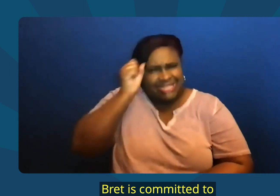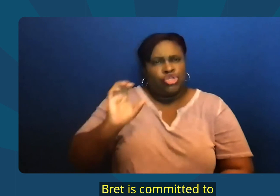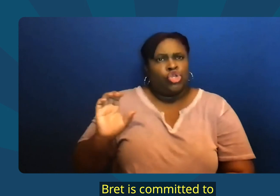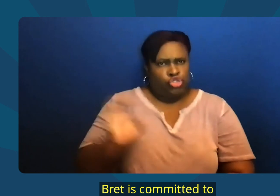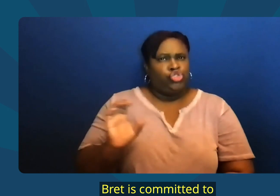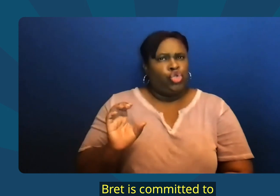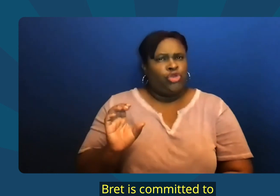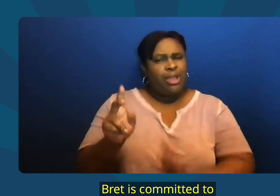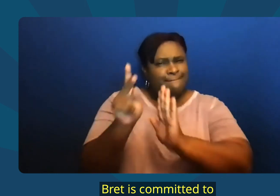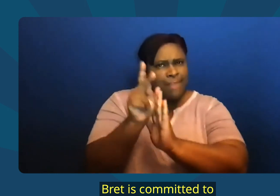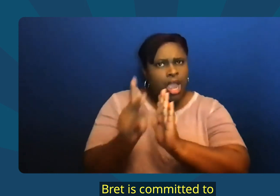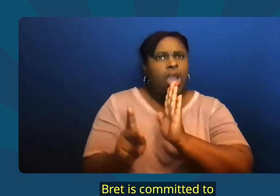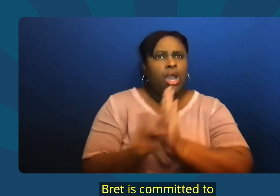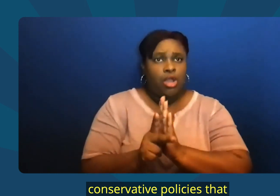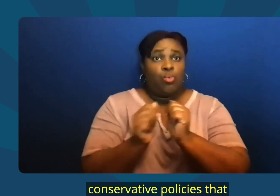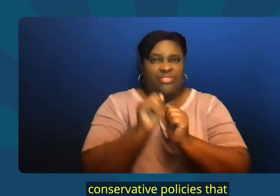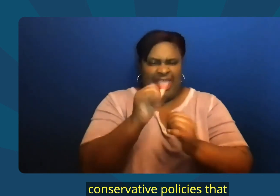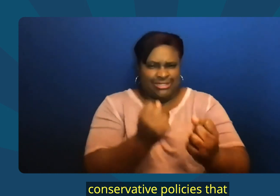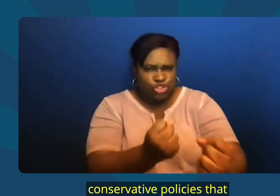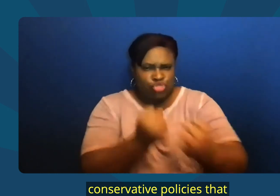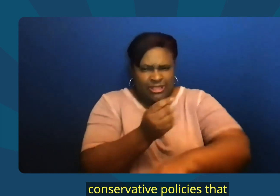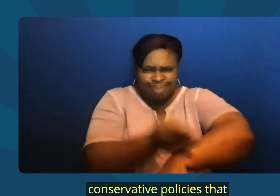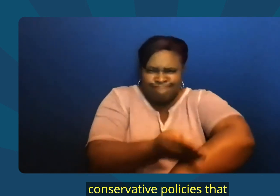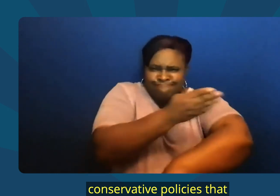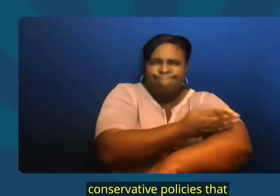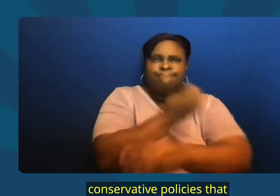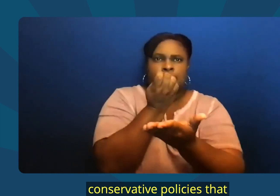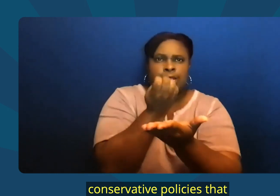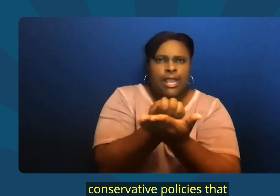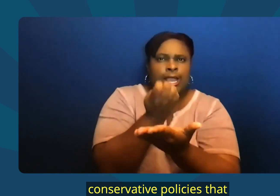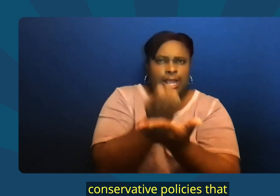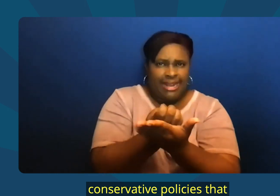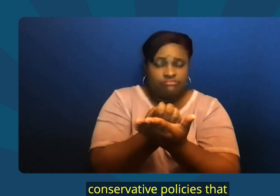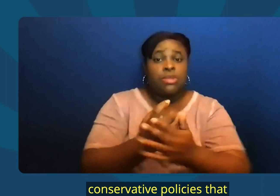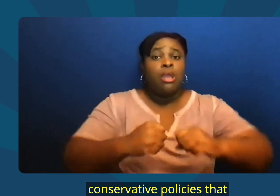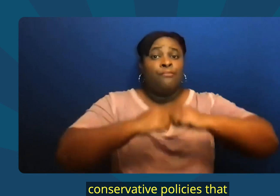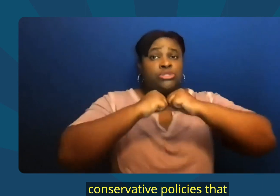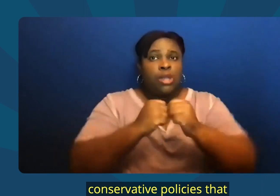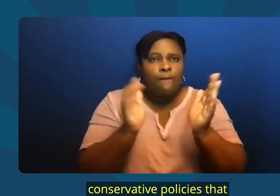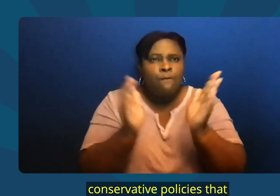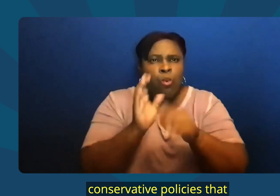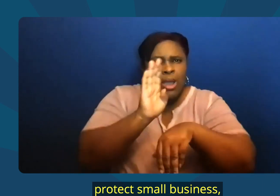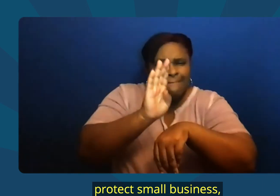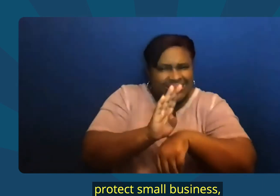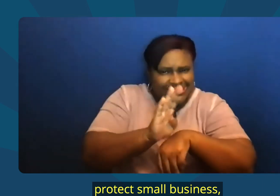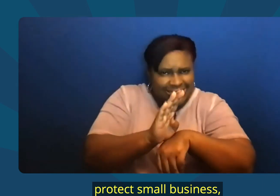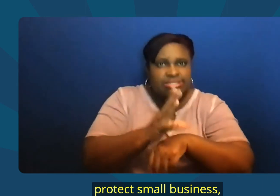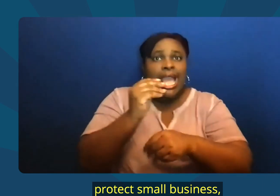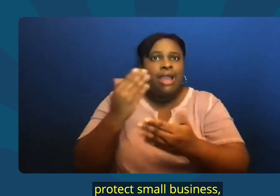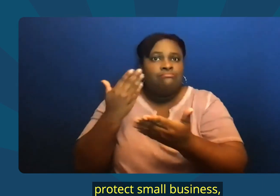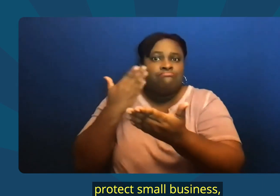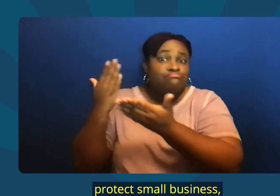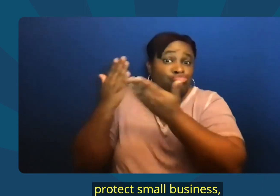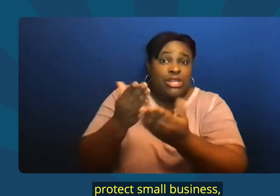Brett is committed to advancing common sense conservative policies that strengthen our economy, protect